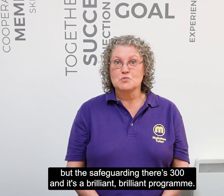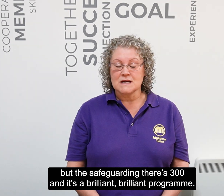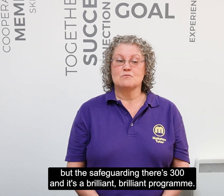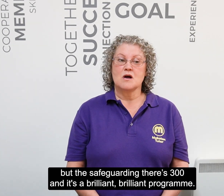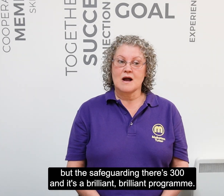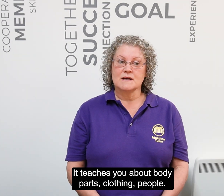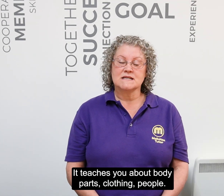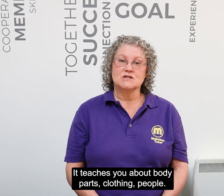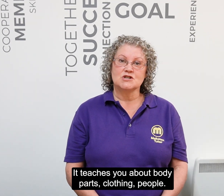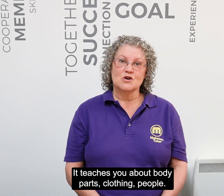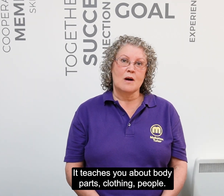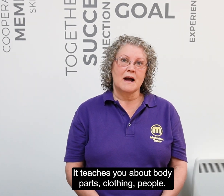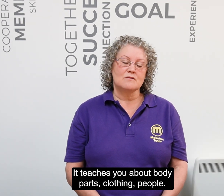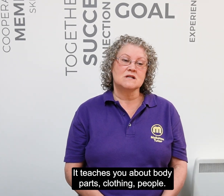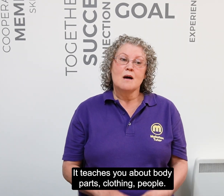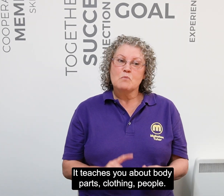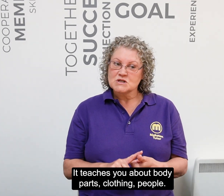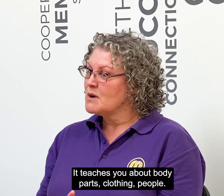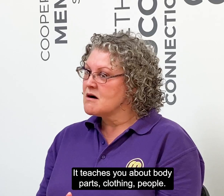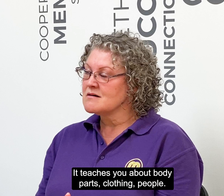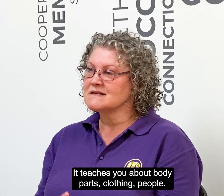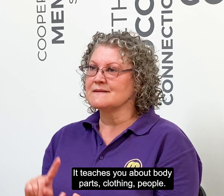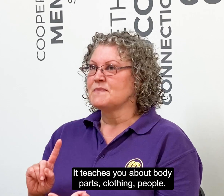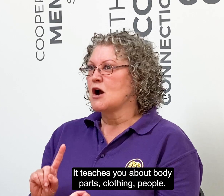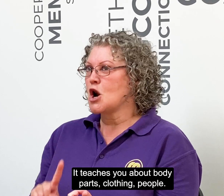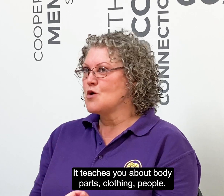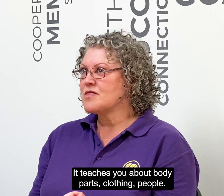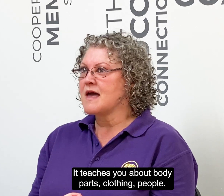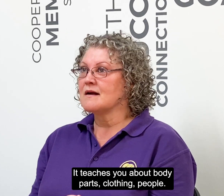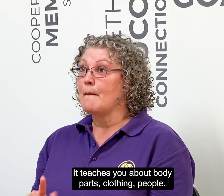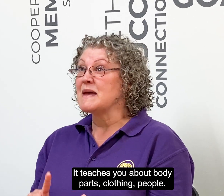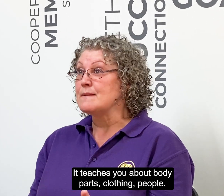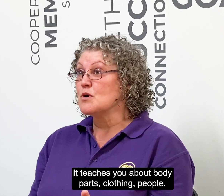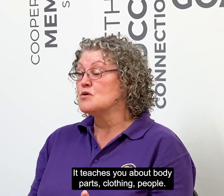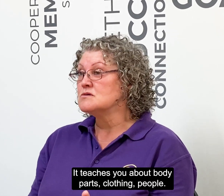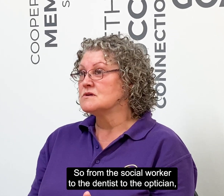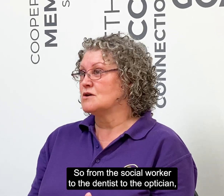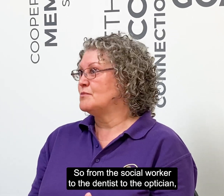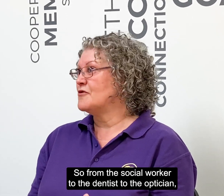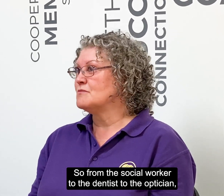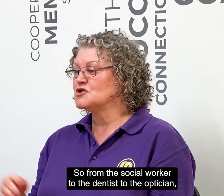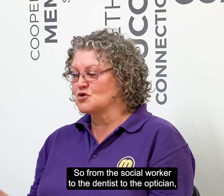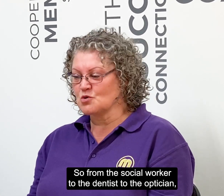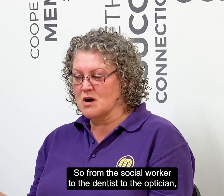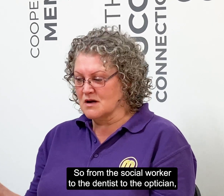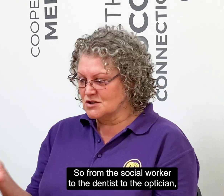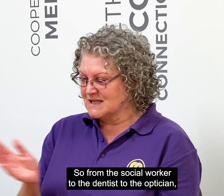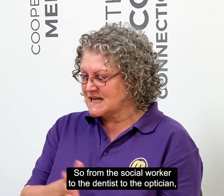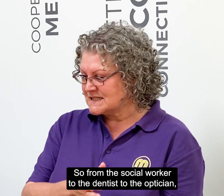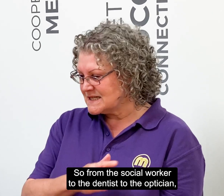brilliant programme. It teaches you about body parts, clothing, people, so from the social worker to the dentist